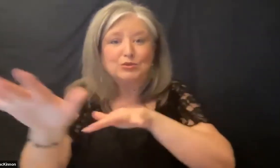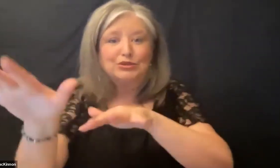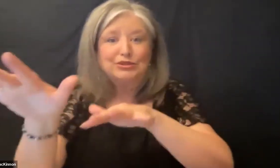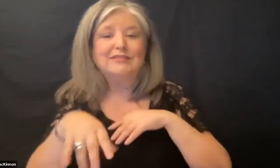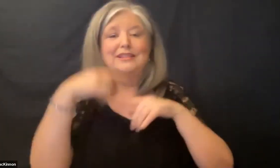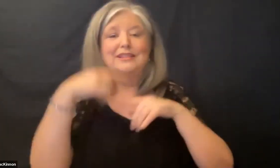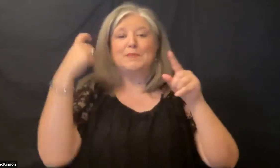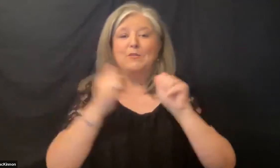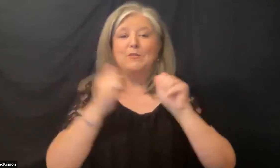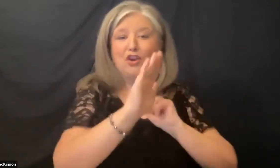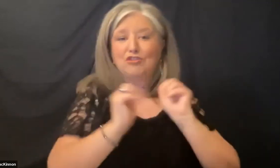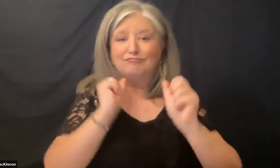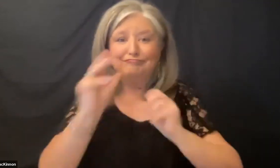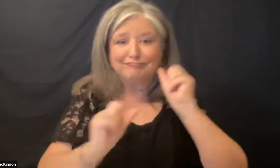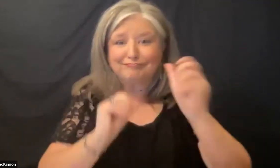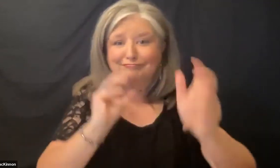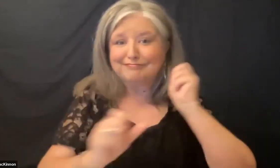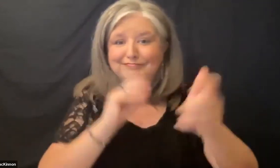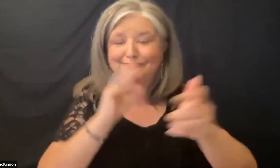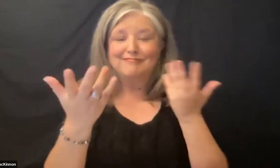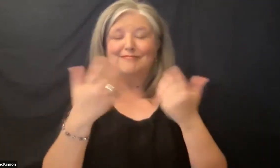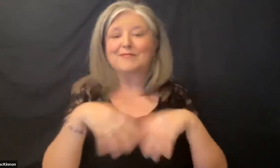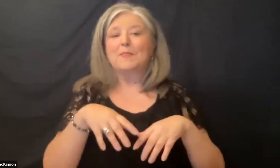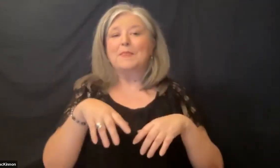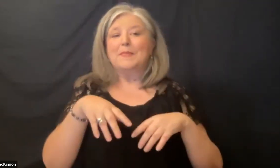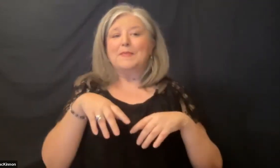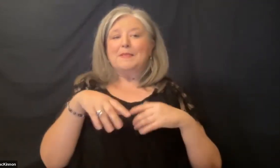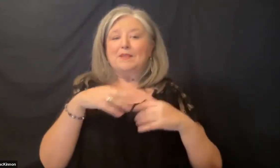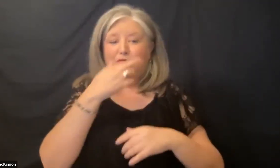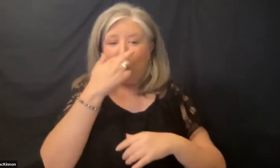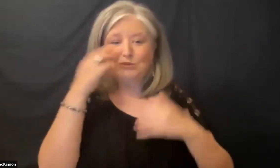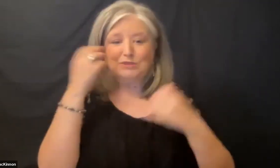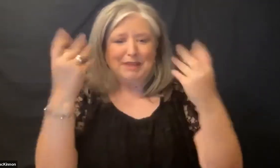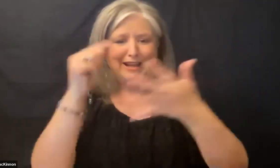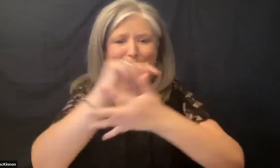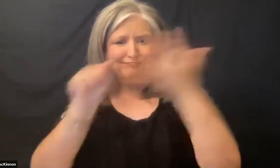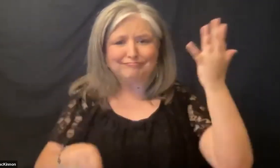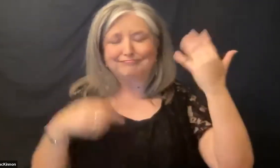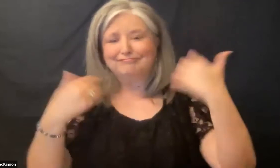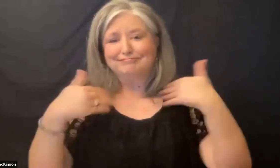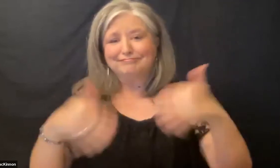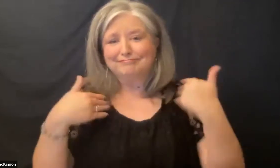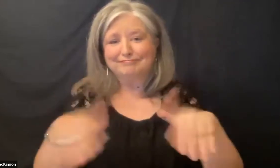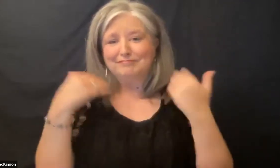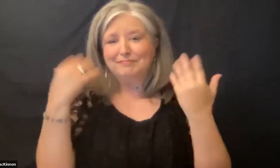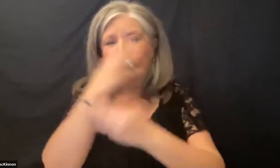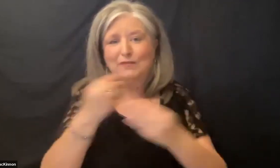is a form of light. Durga talked about the river and us being like a river. Tamyka's poem, The